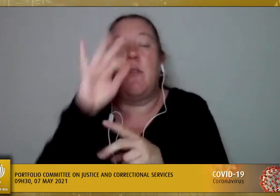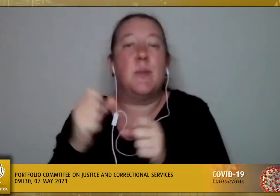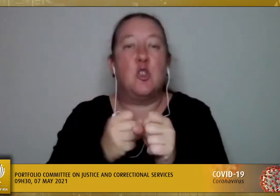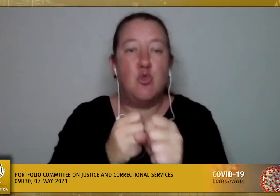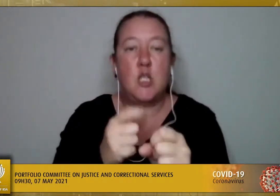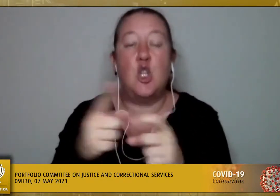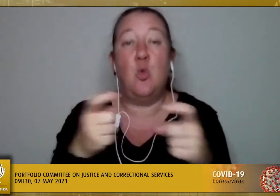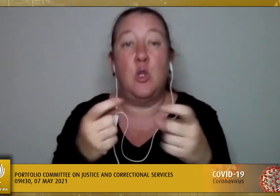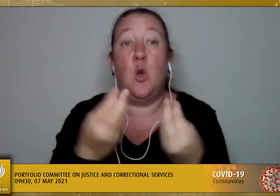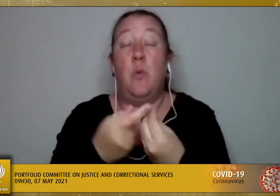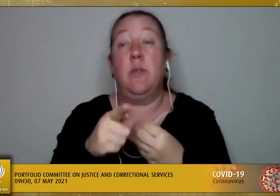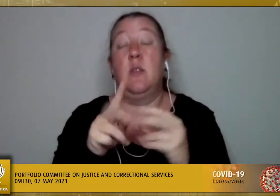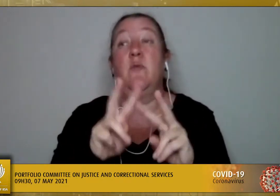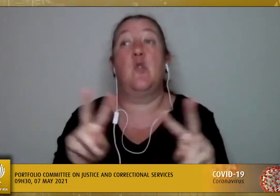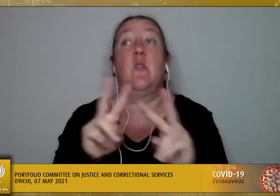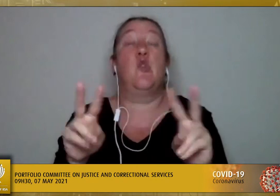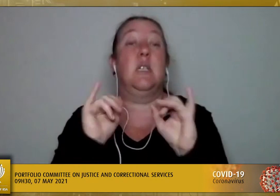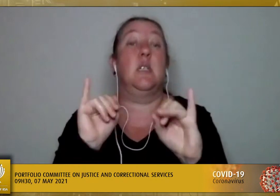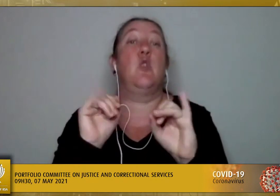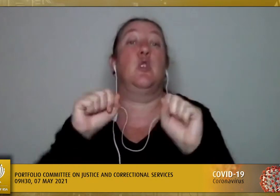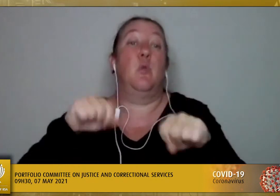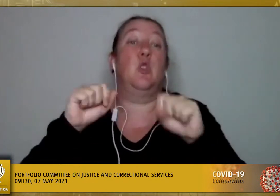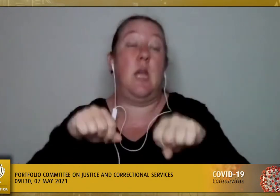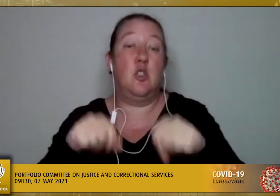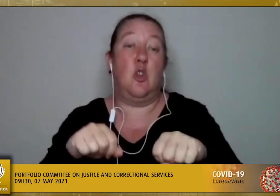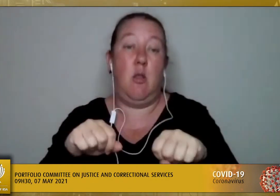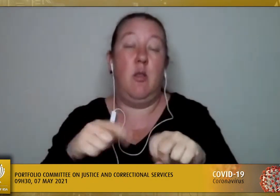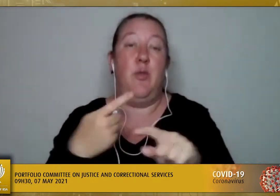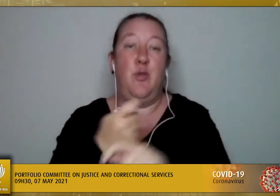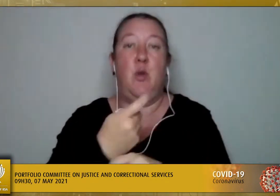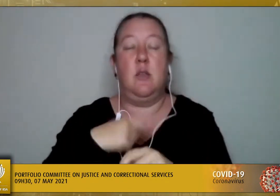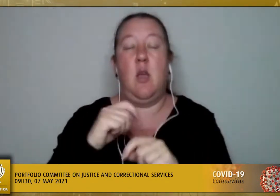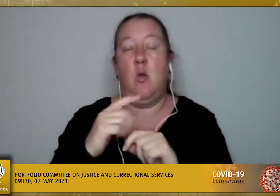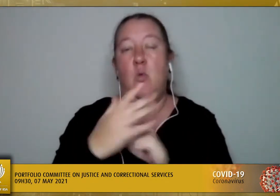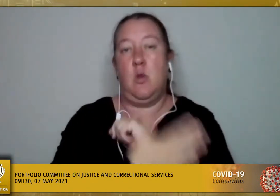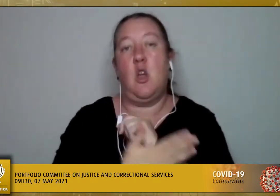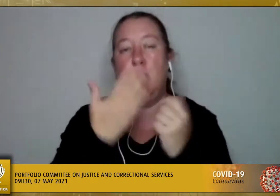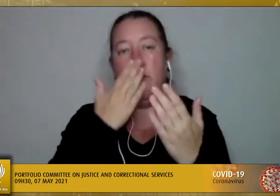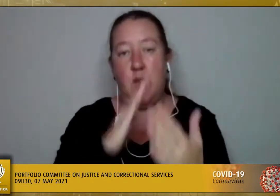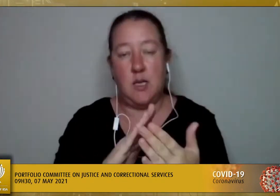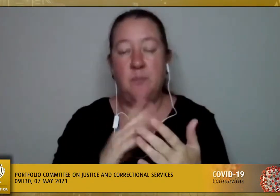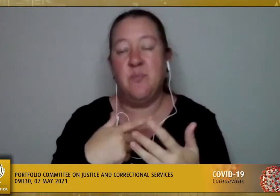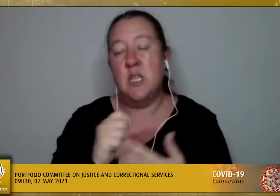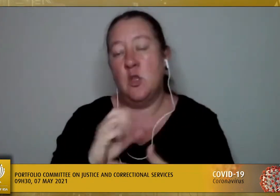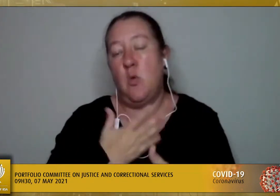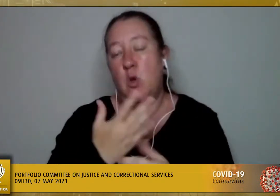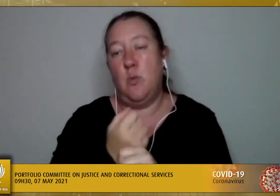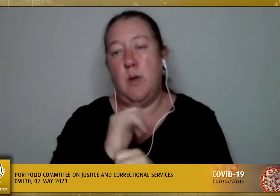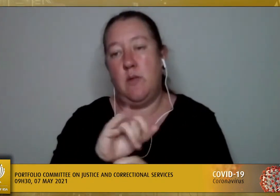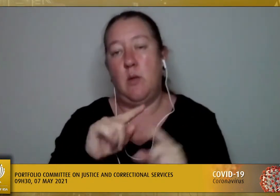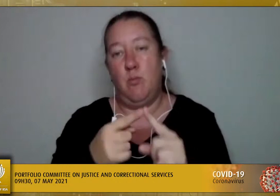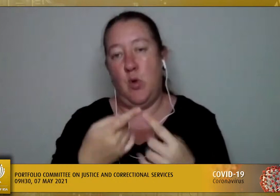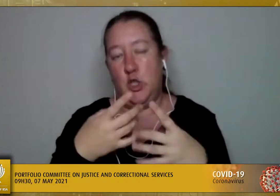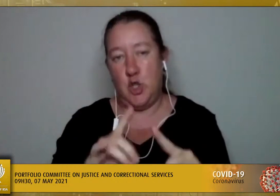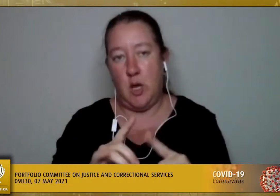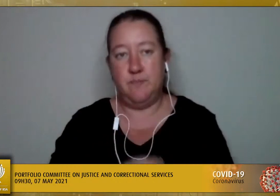to deal with this very very serious Potential Threat that our company our country is facing so I want to make that